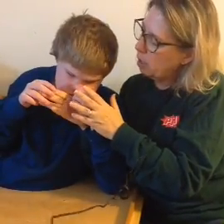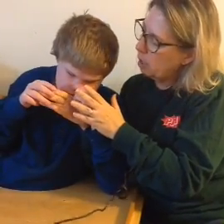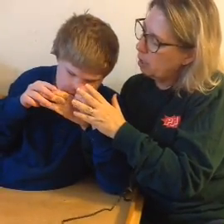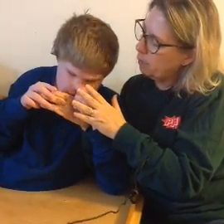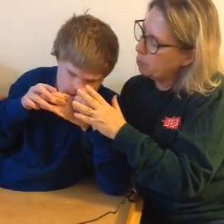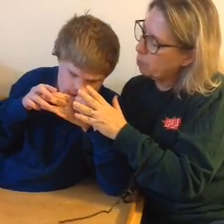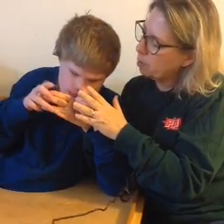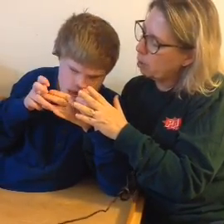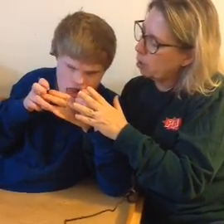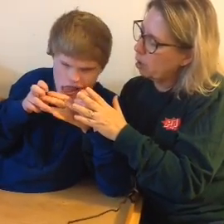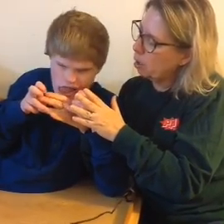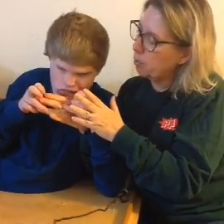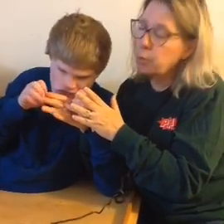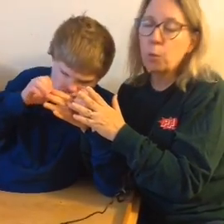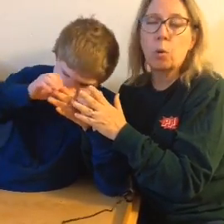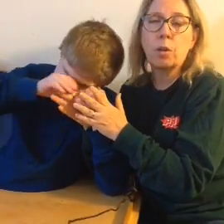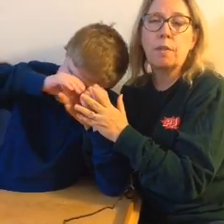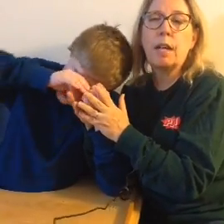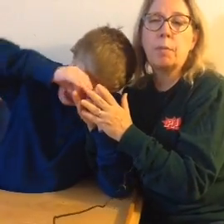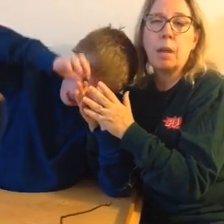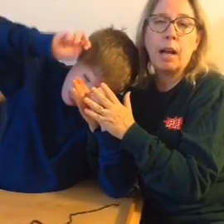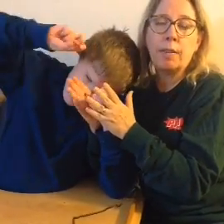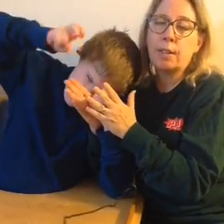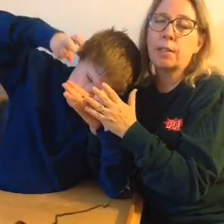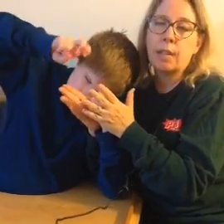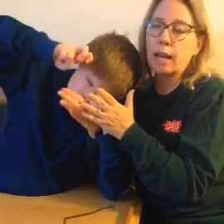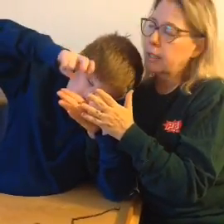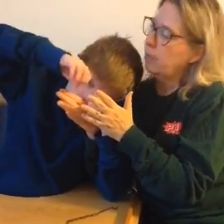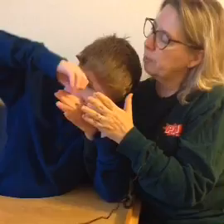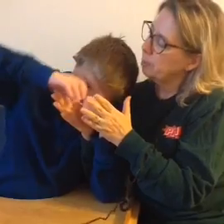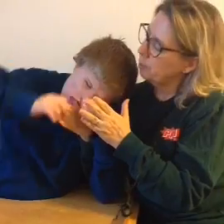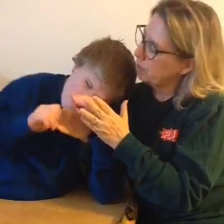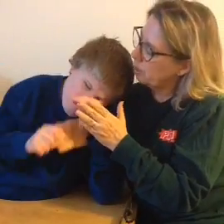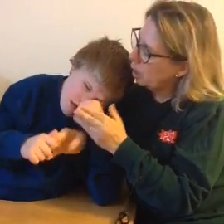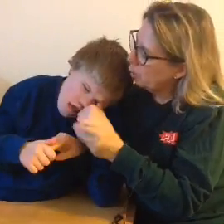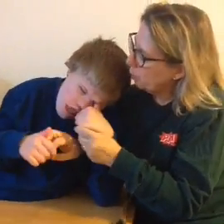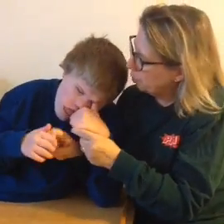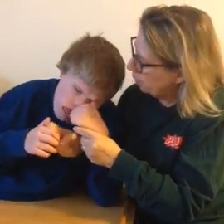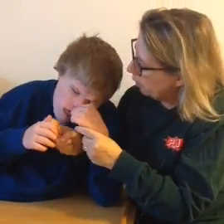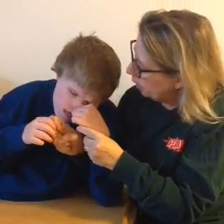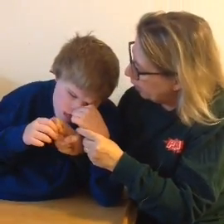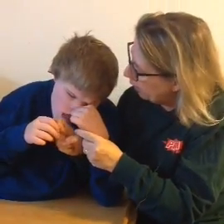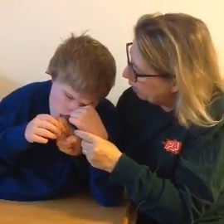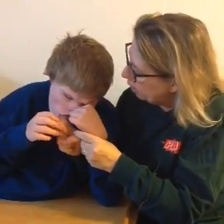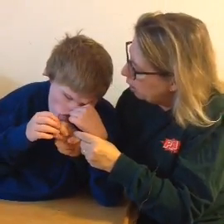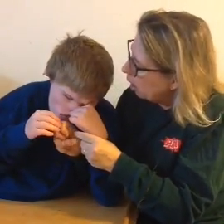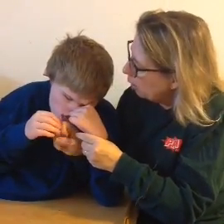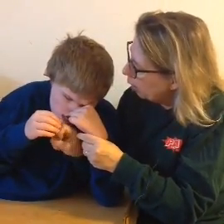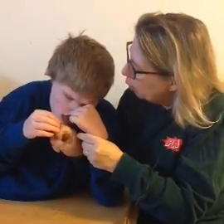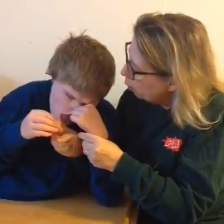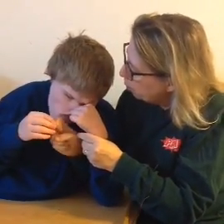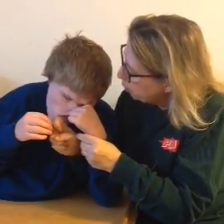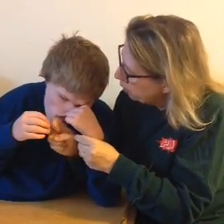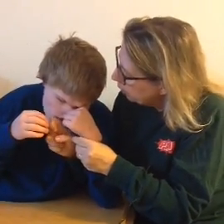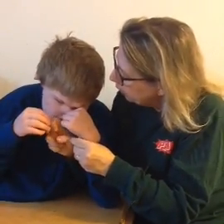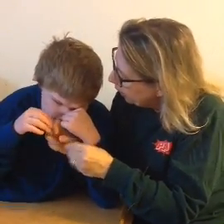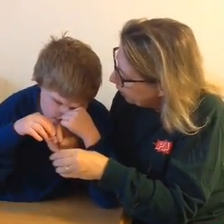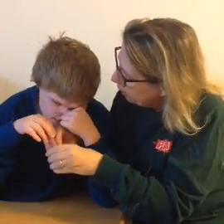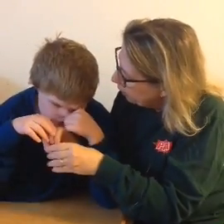if this was a pure world of deaf-blind, that's exactly how we would use it. Oh, you want your hearing aid? Okay, we'll put your hearing aid in